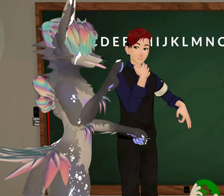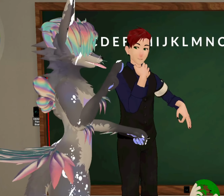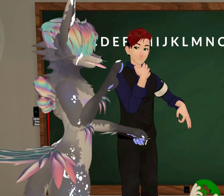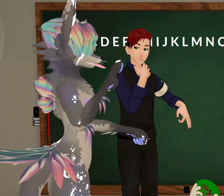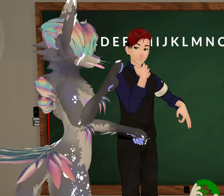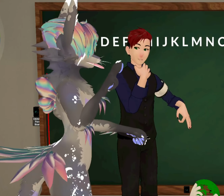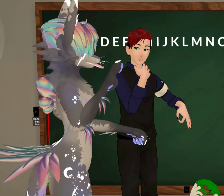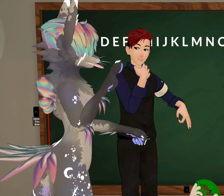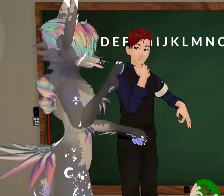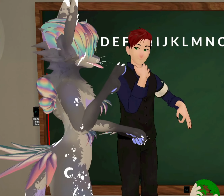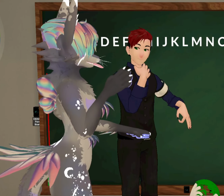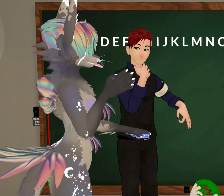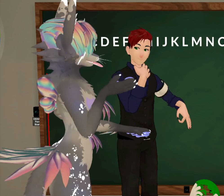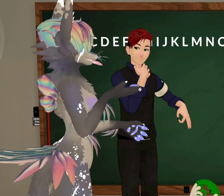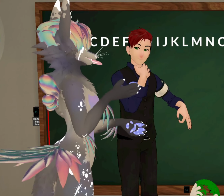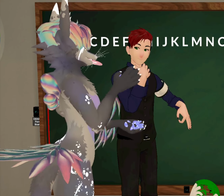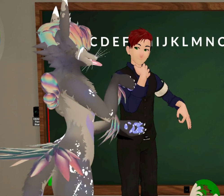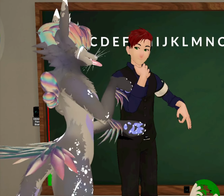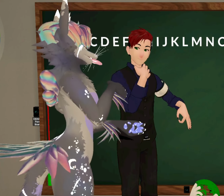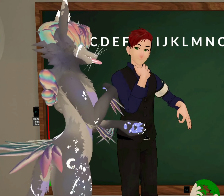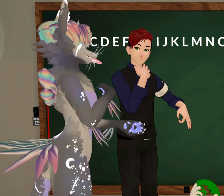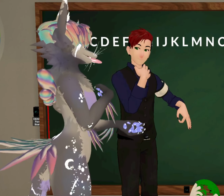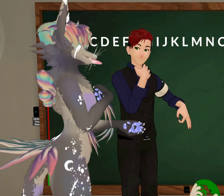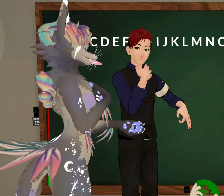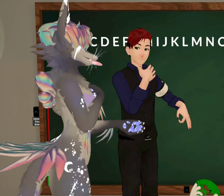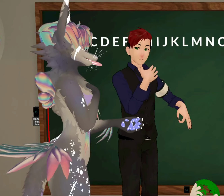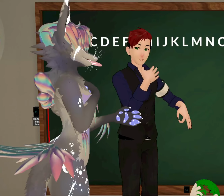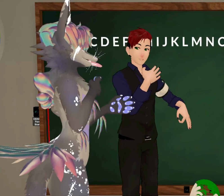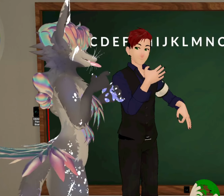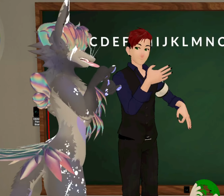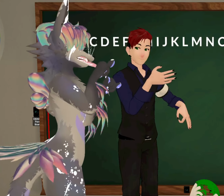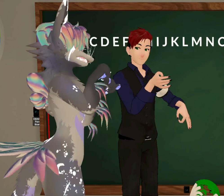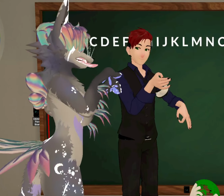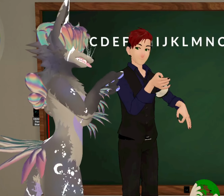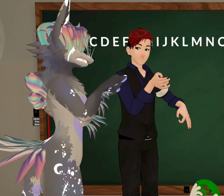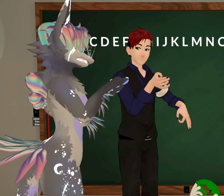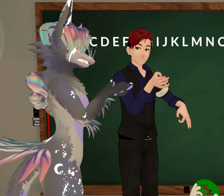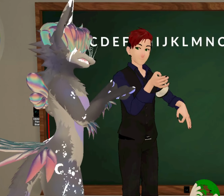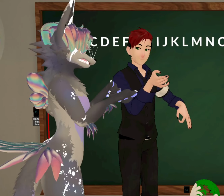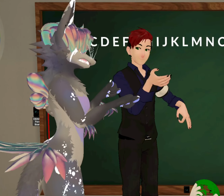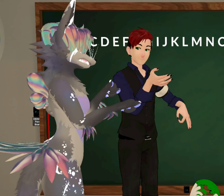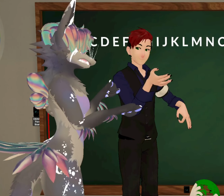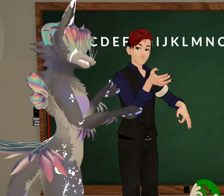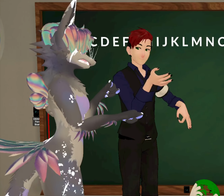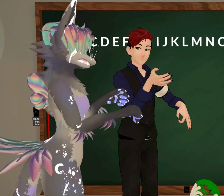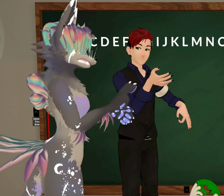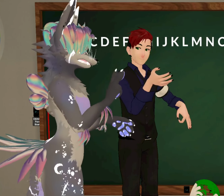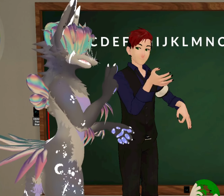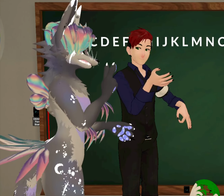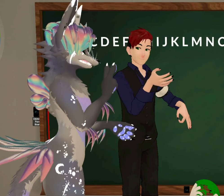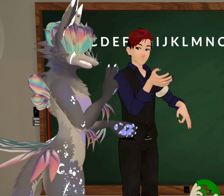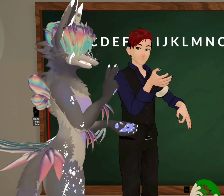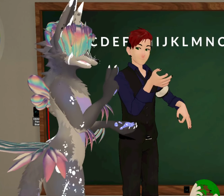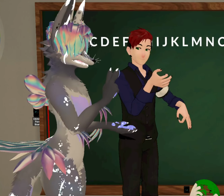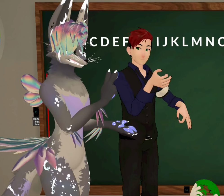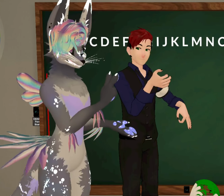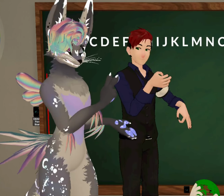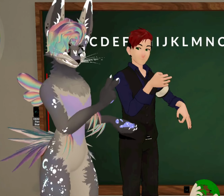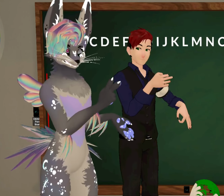other specific. Actually, what I've seen before in VR, that mostly they don't even show like the V. They just